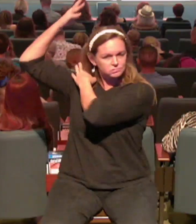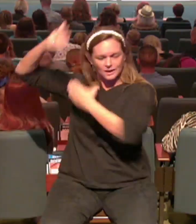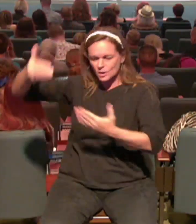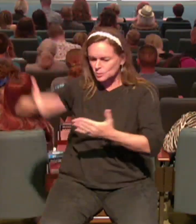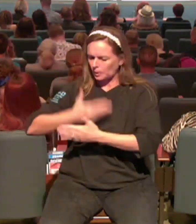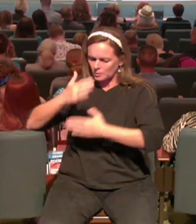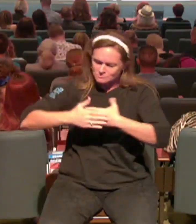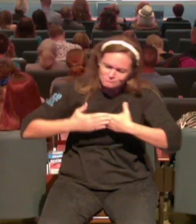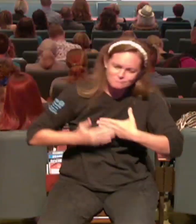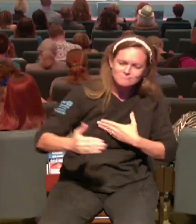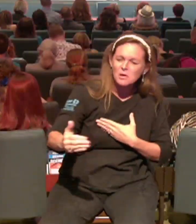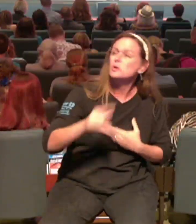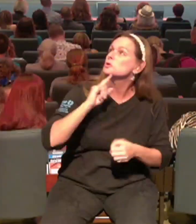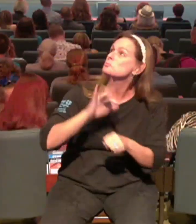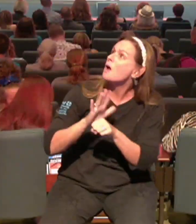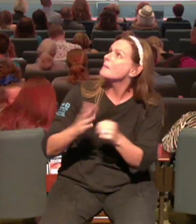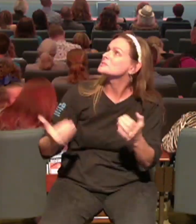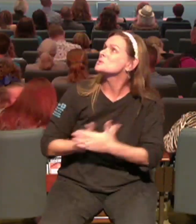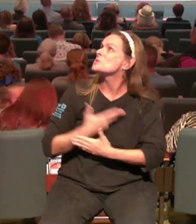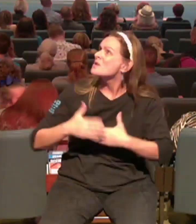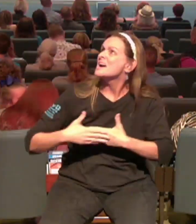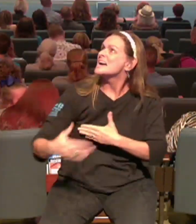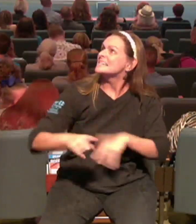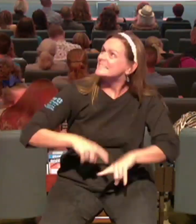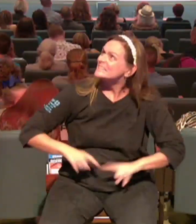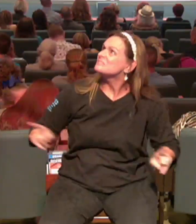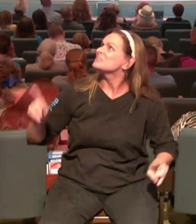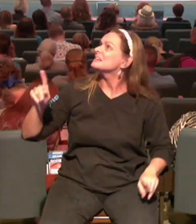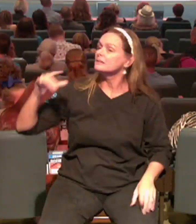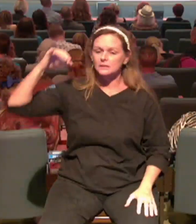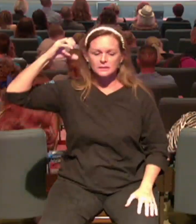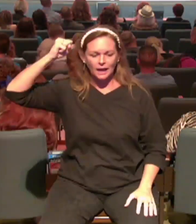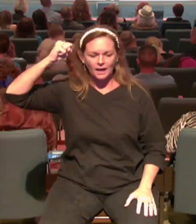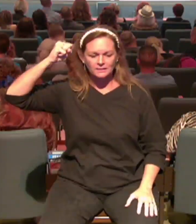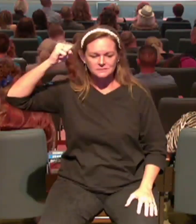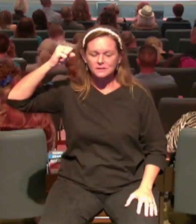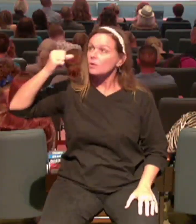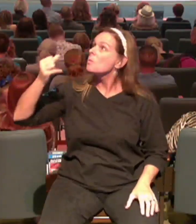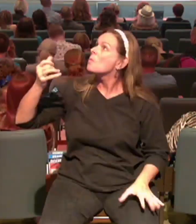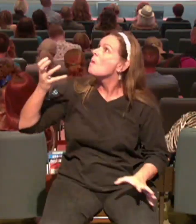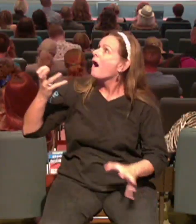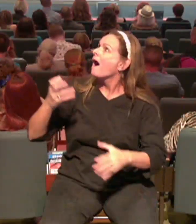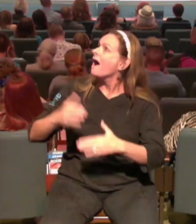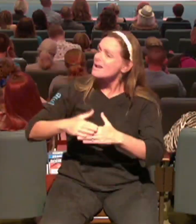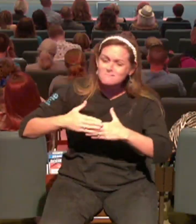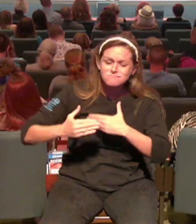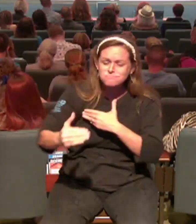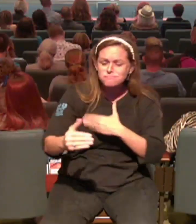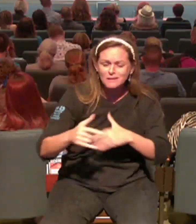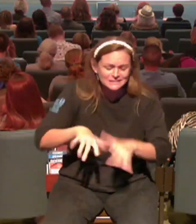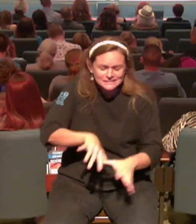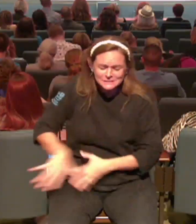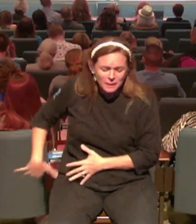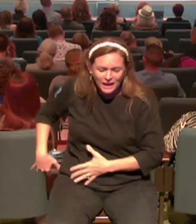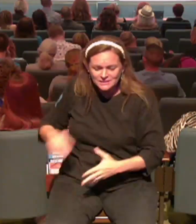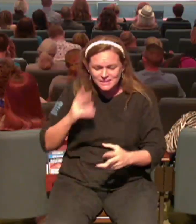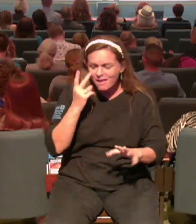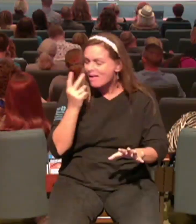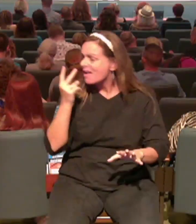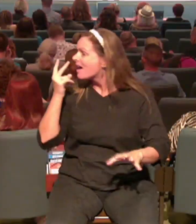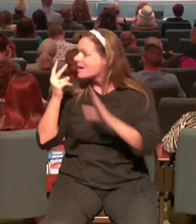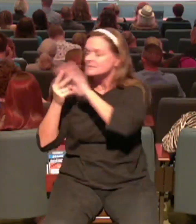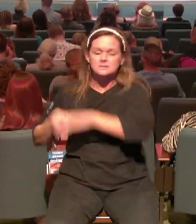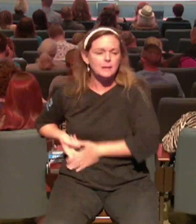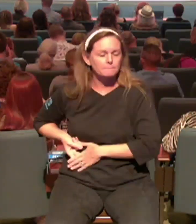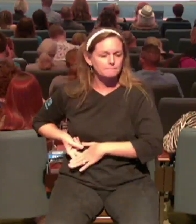past, give you hope today and a hope for a future. That's what he wants to do. But you got to let go of the past and grab hold of